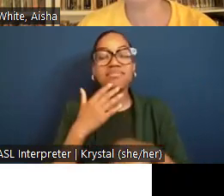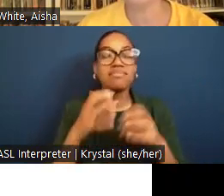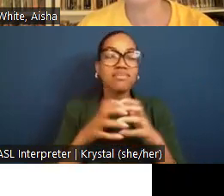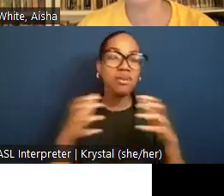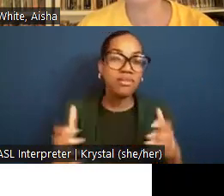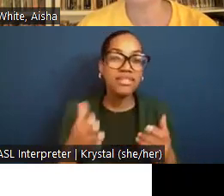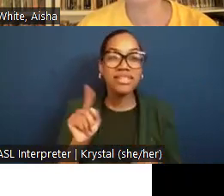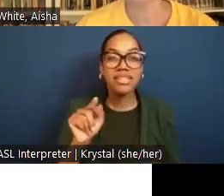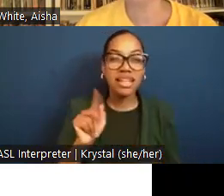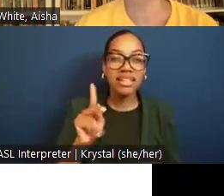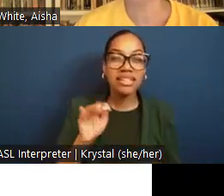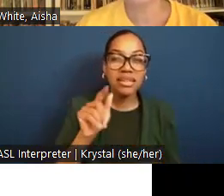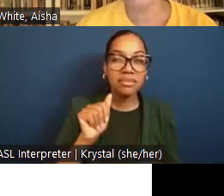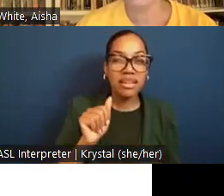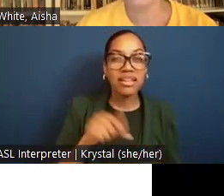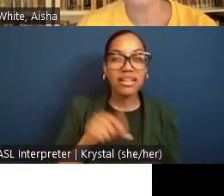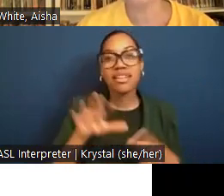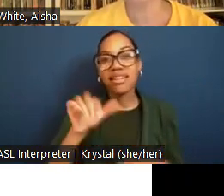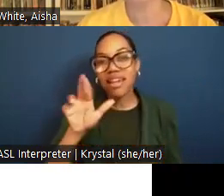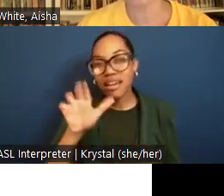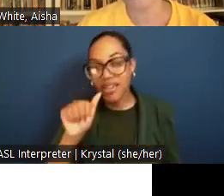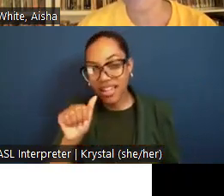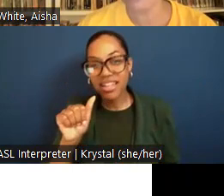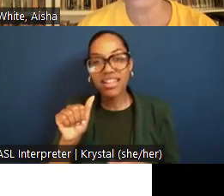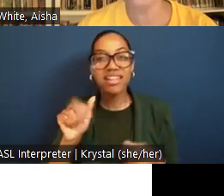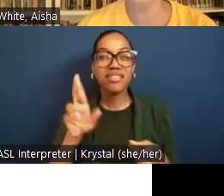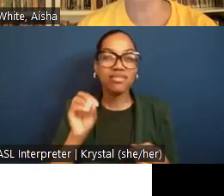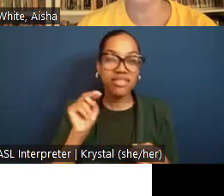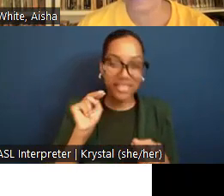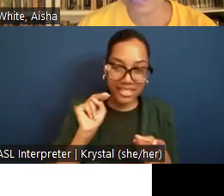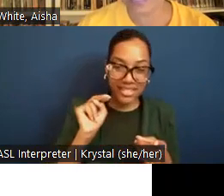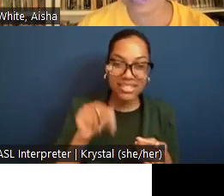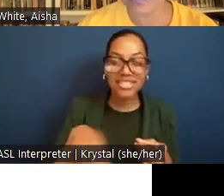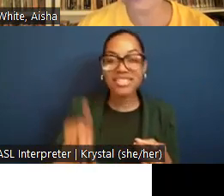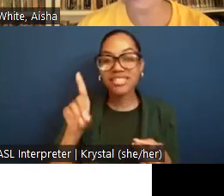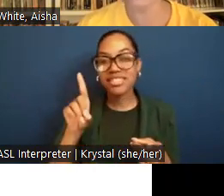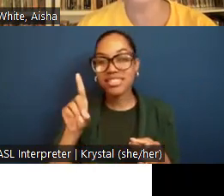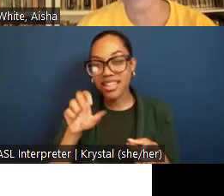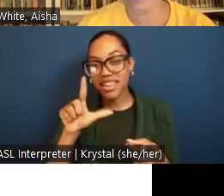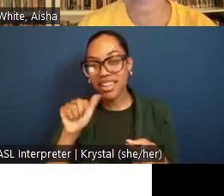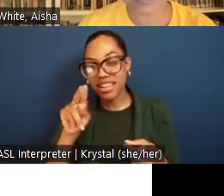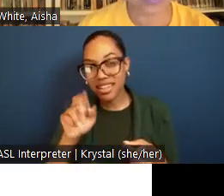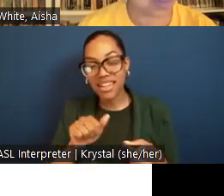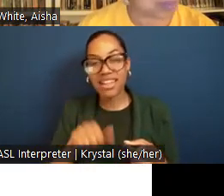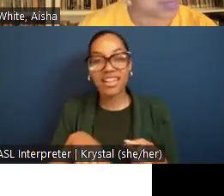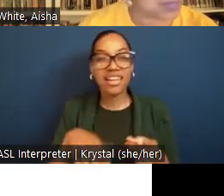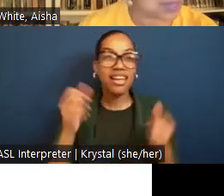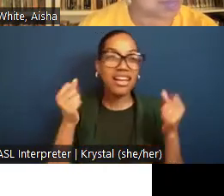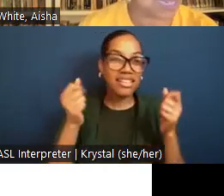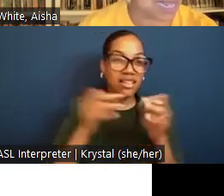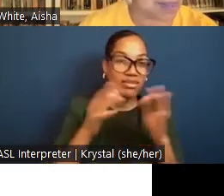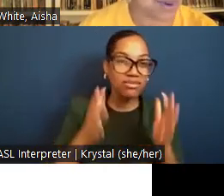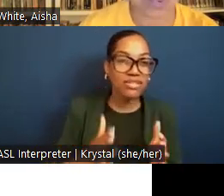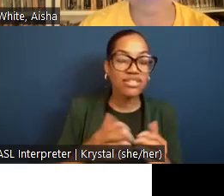to Kima, Kara, Ron, Delana, our ASL